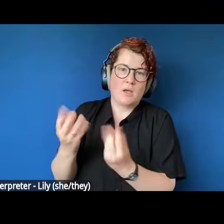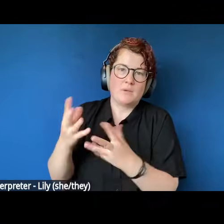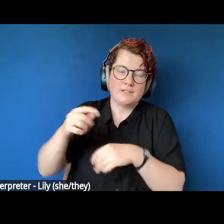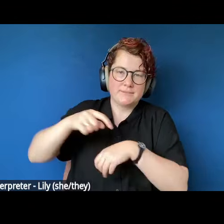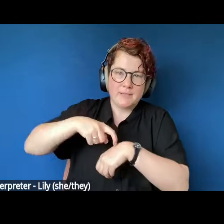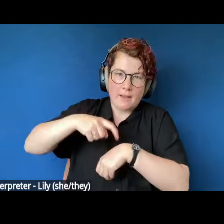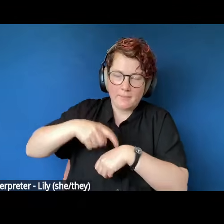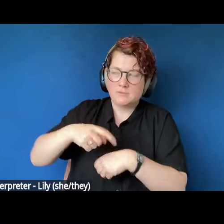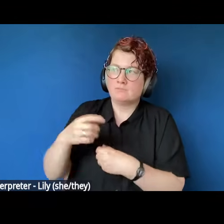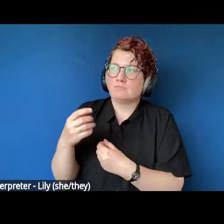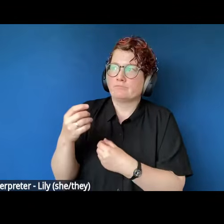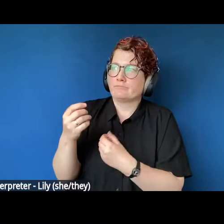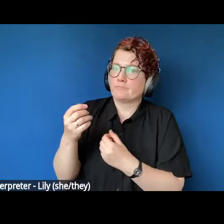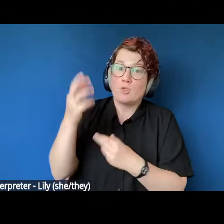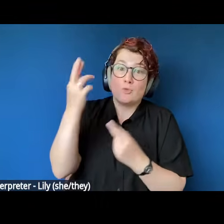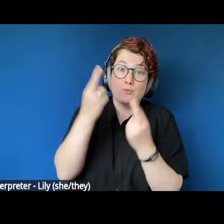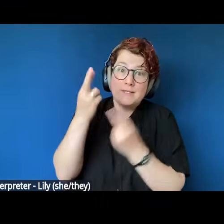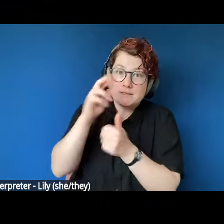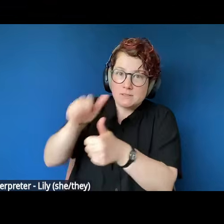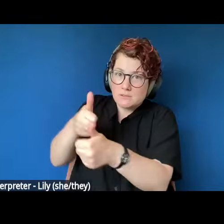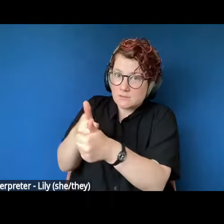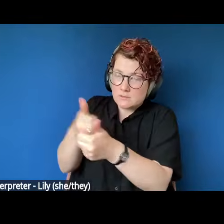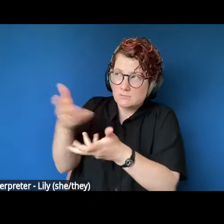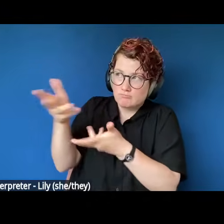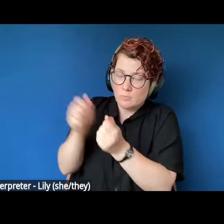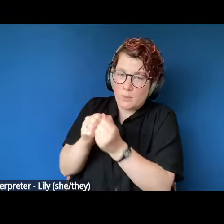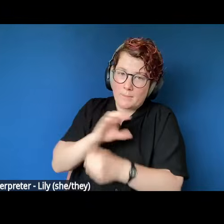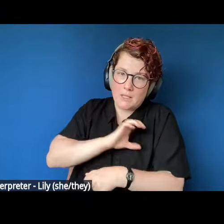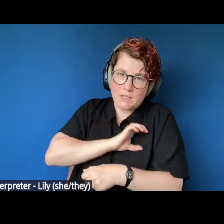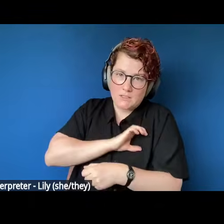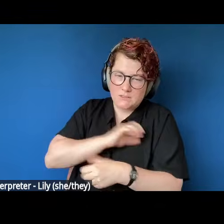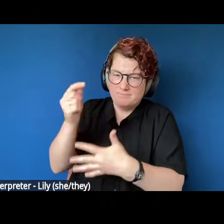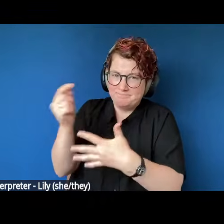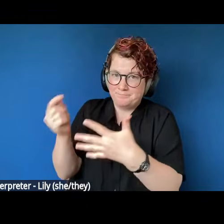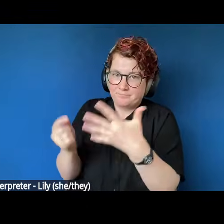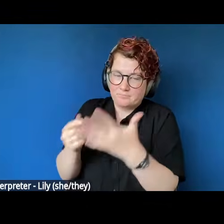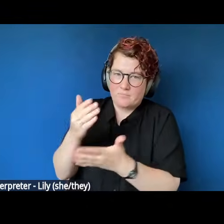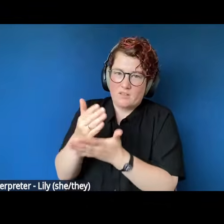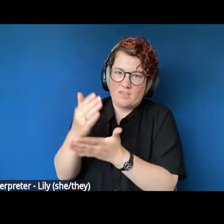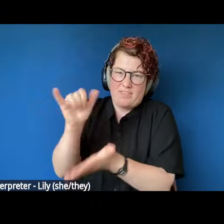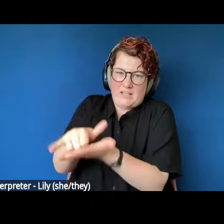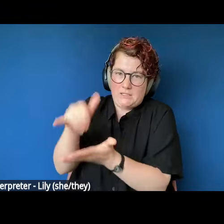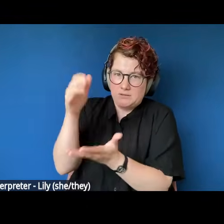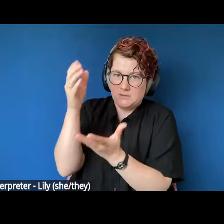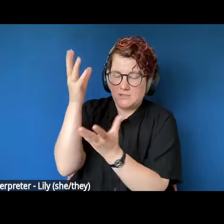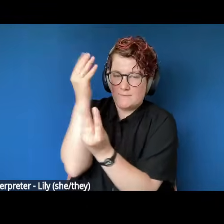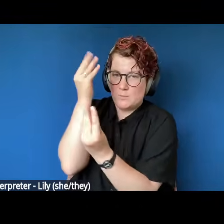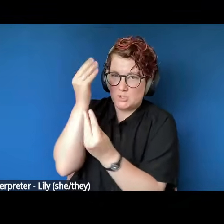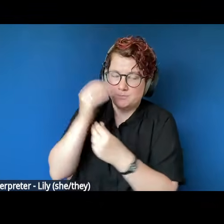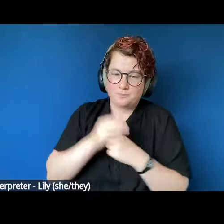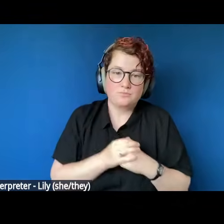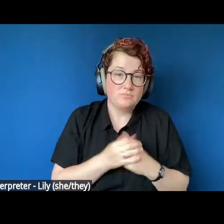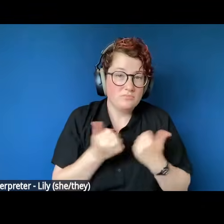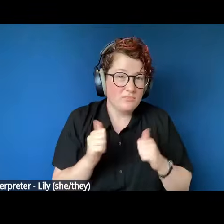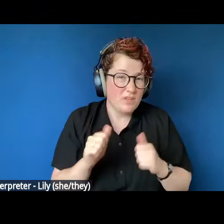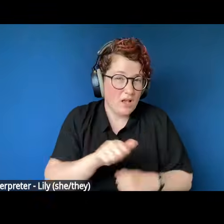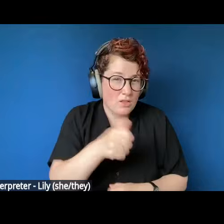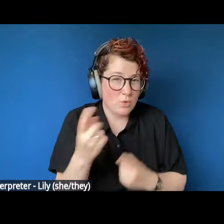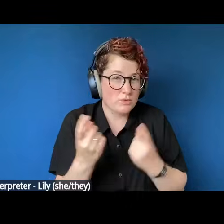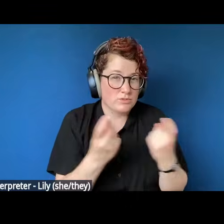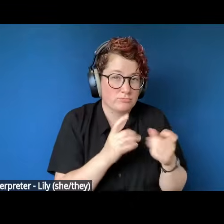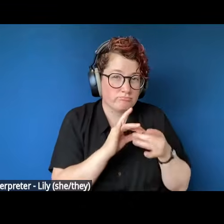and the reasons for those interactions. Yeah. Any other questions just in terms of that particular